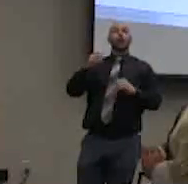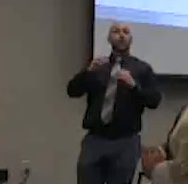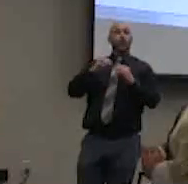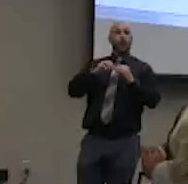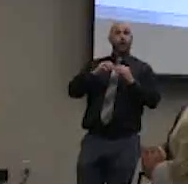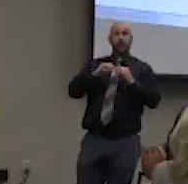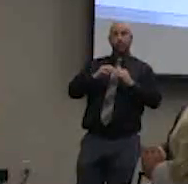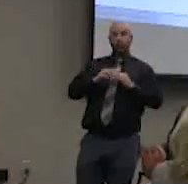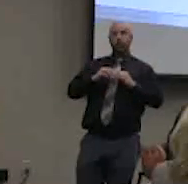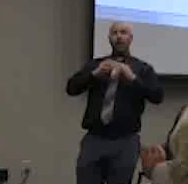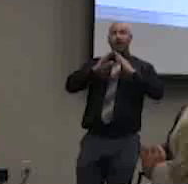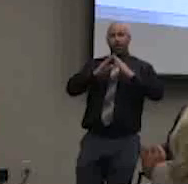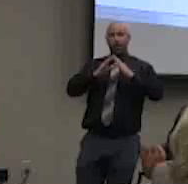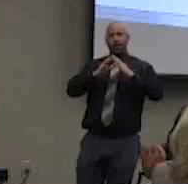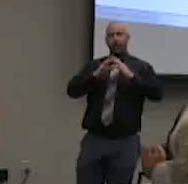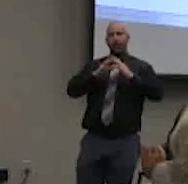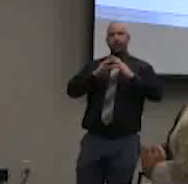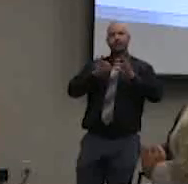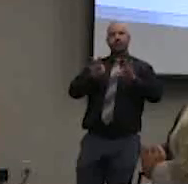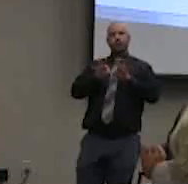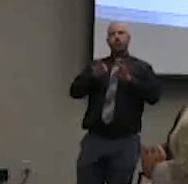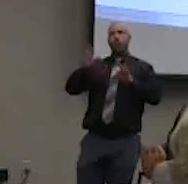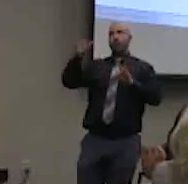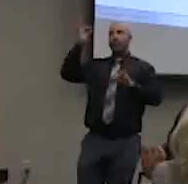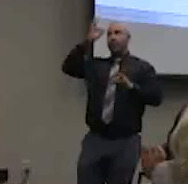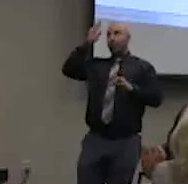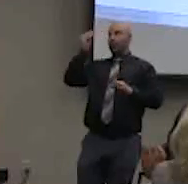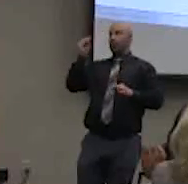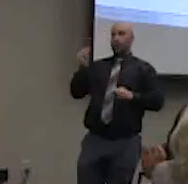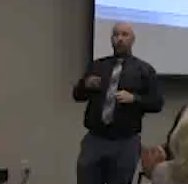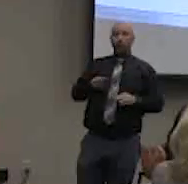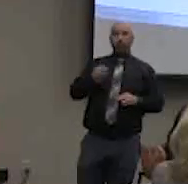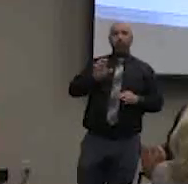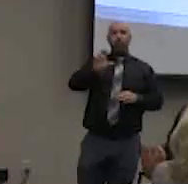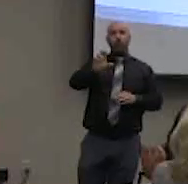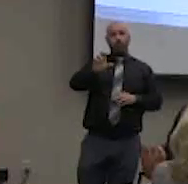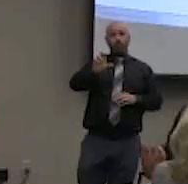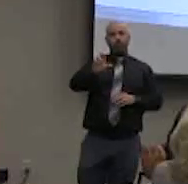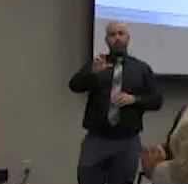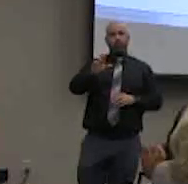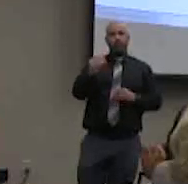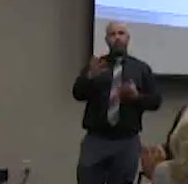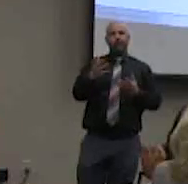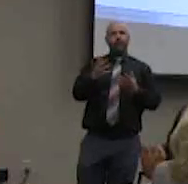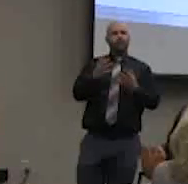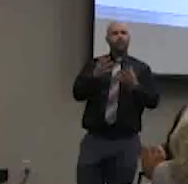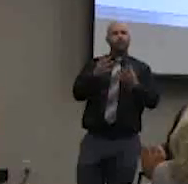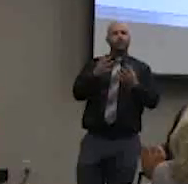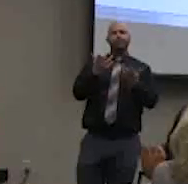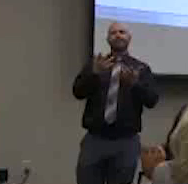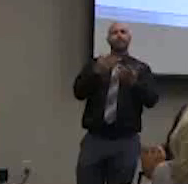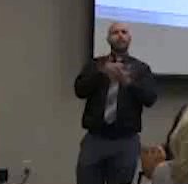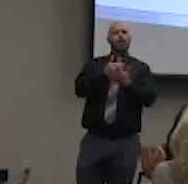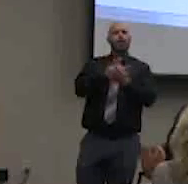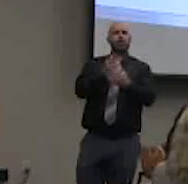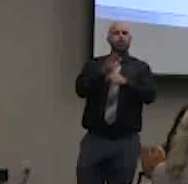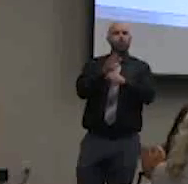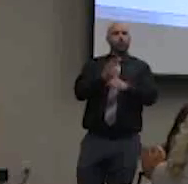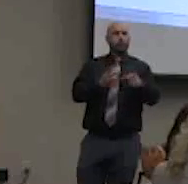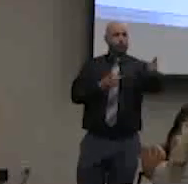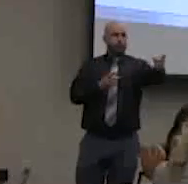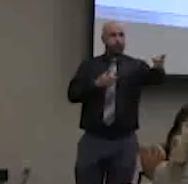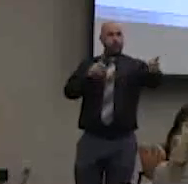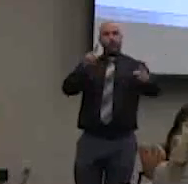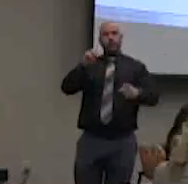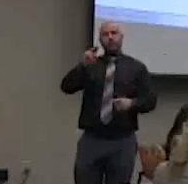of this federal grant funding to give them some runway and room to play with. Jessica, I have a question, Donna Edwards.